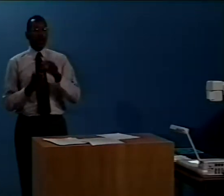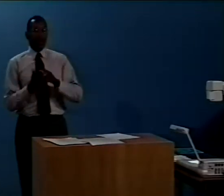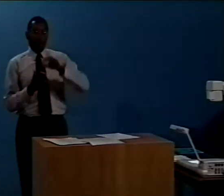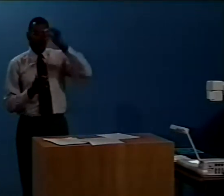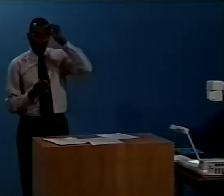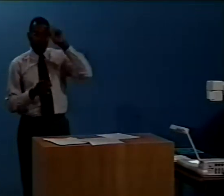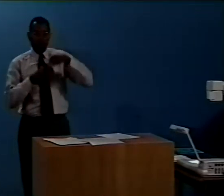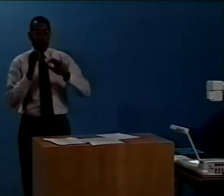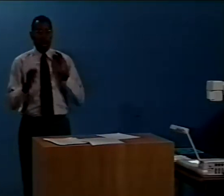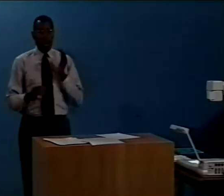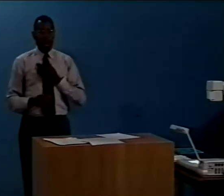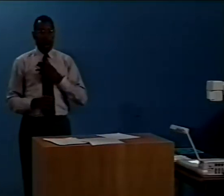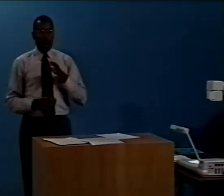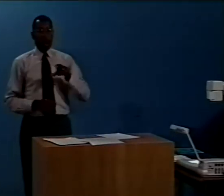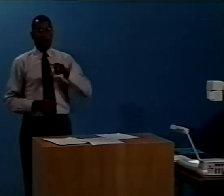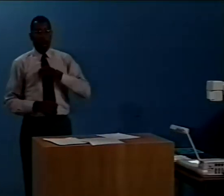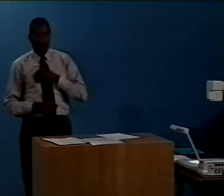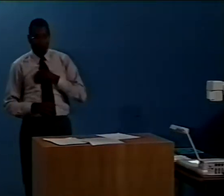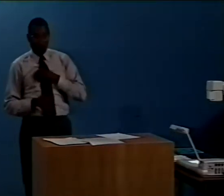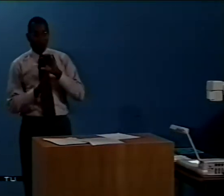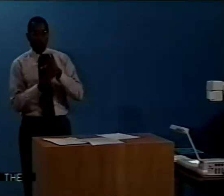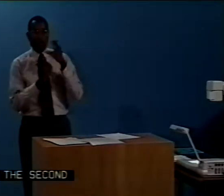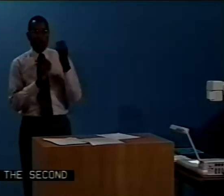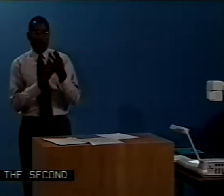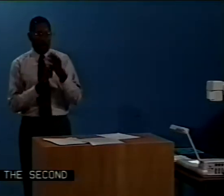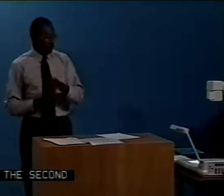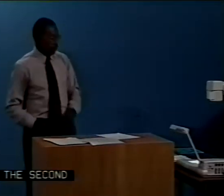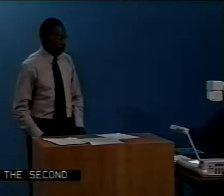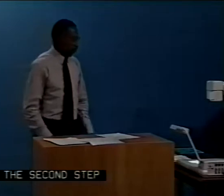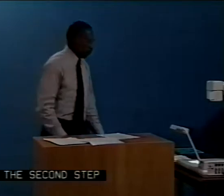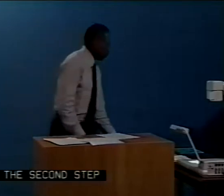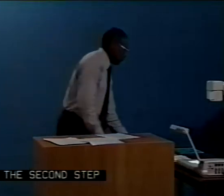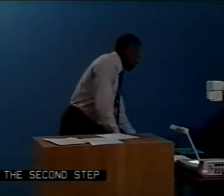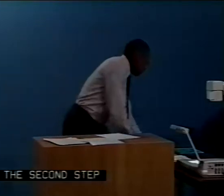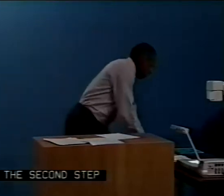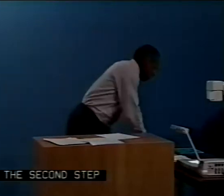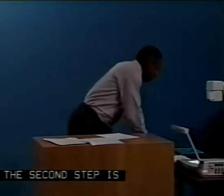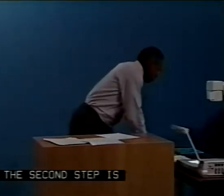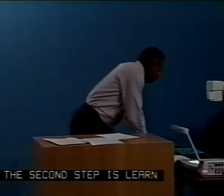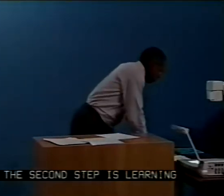The second step is learning about our own culture.